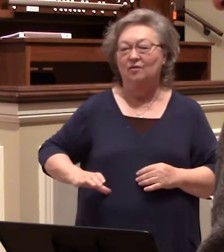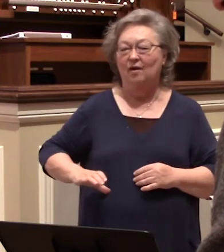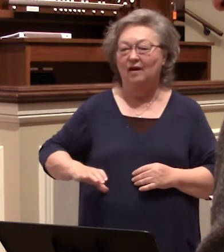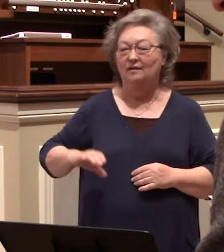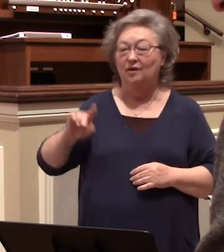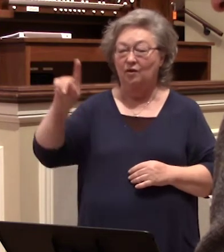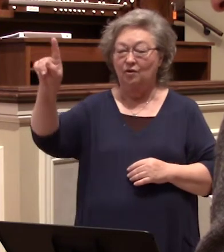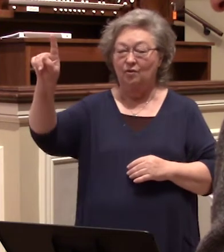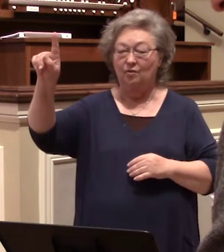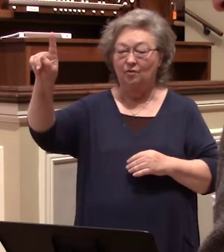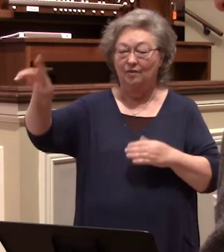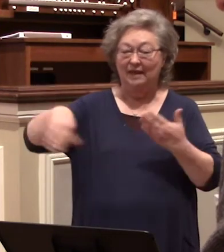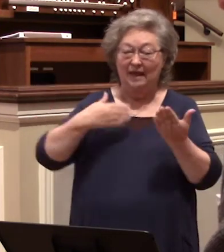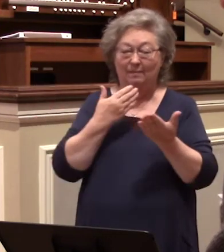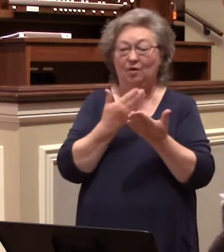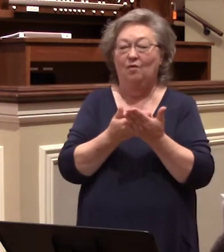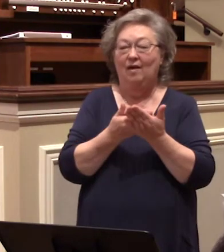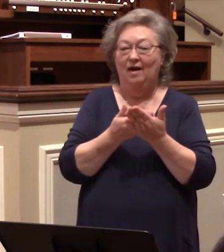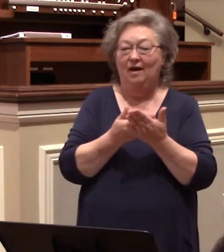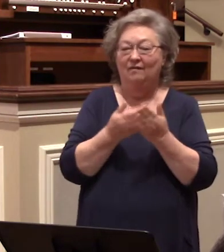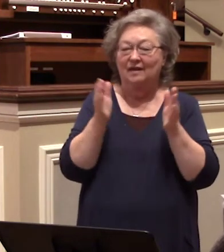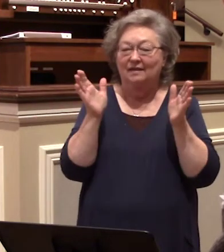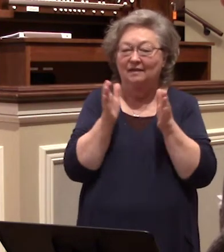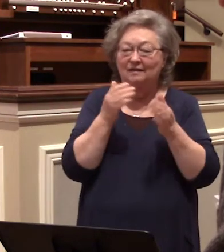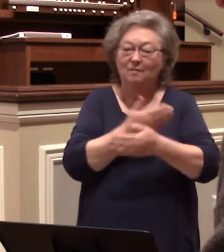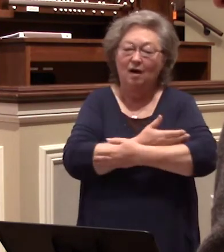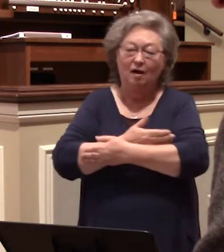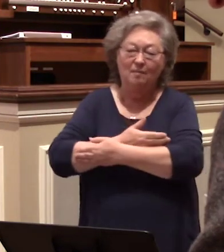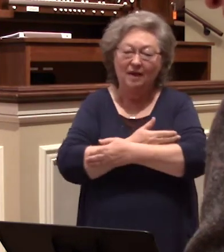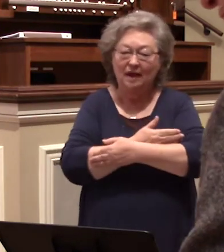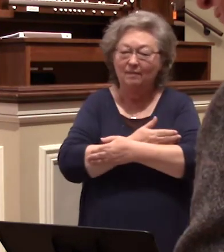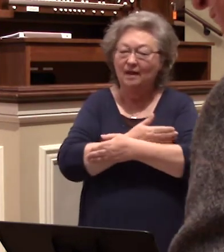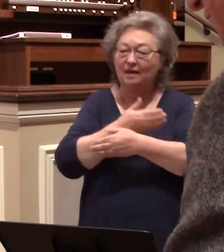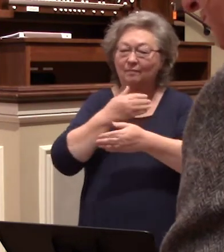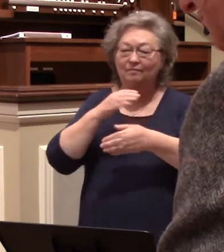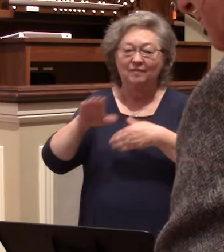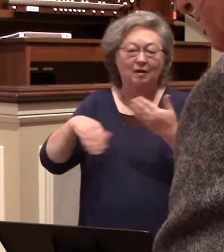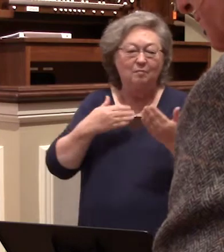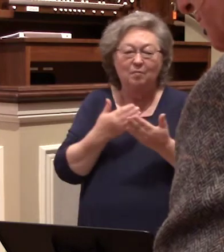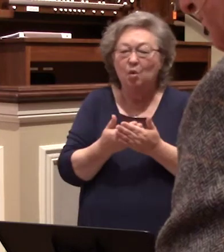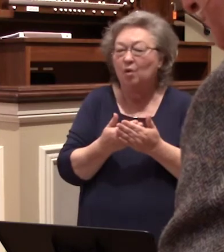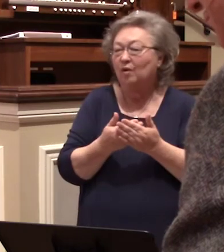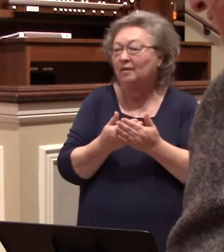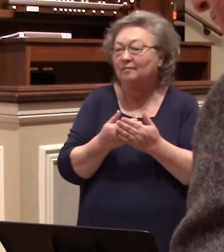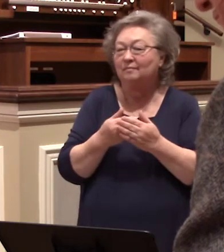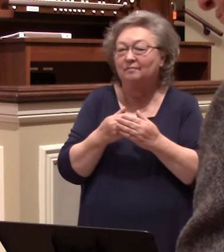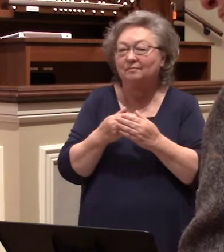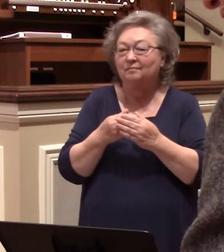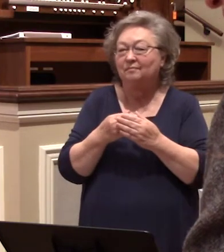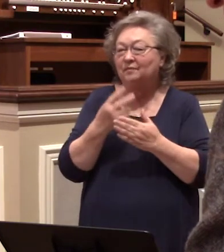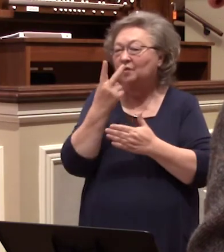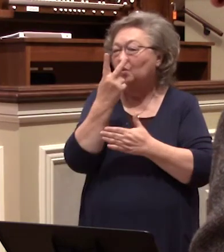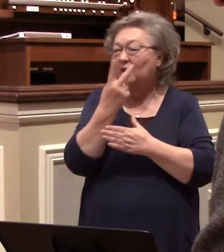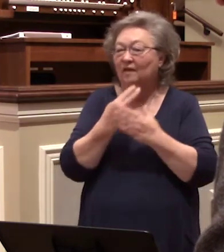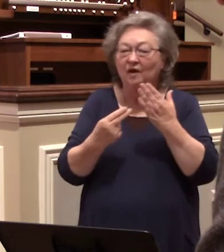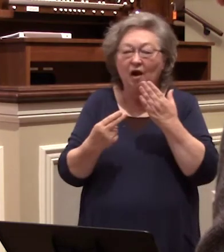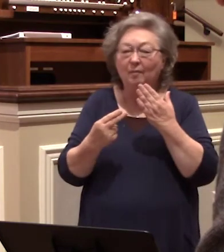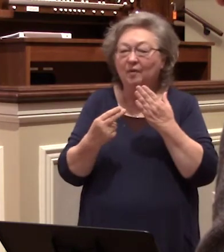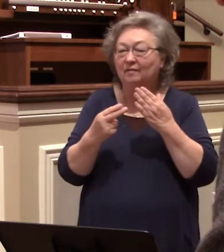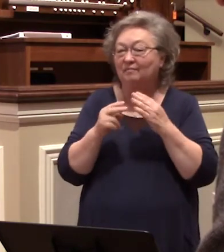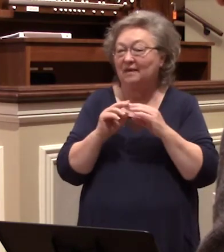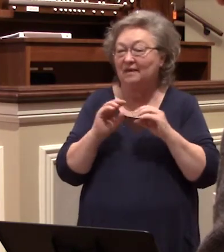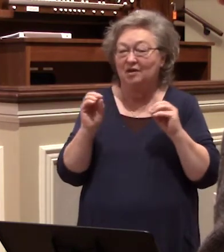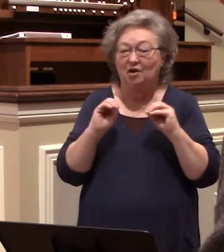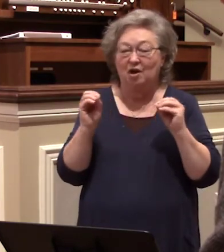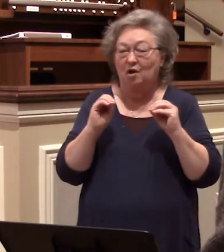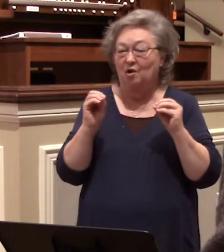baby, born in a nowhere place to a no-name couple. Father, just you came in such an humble way.